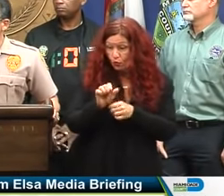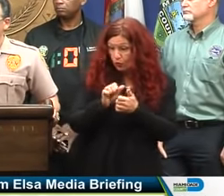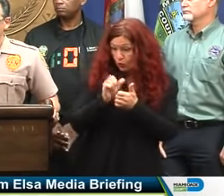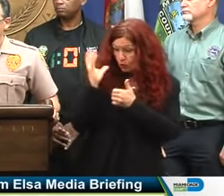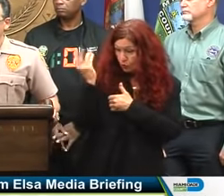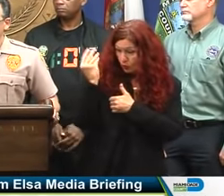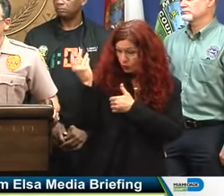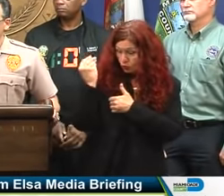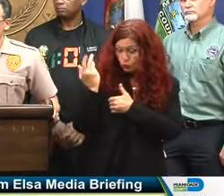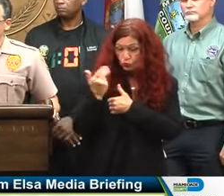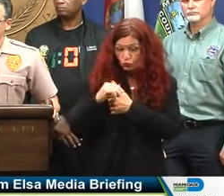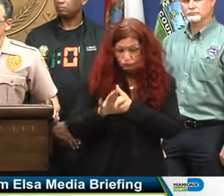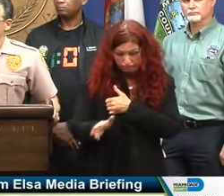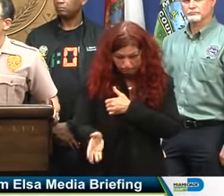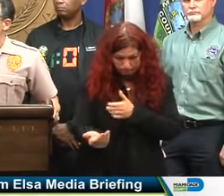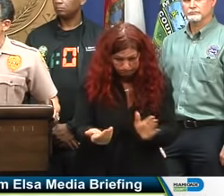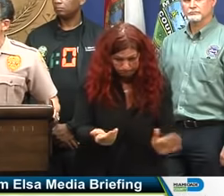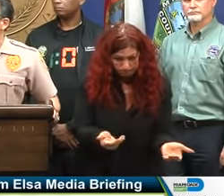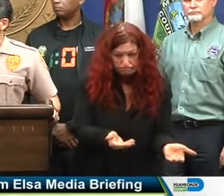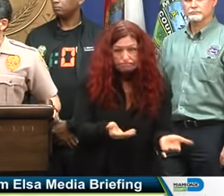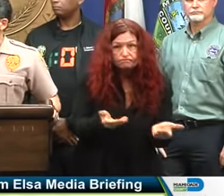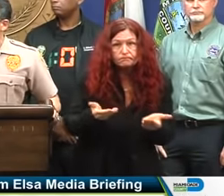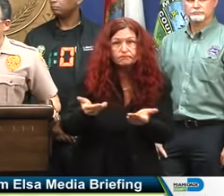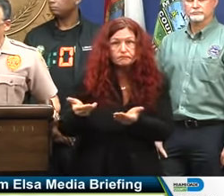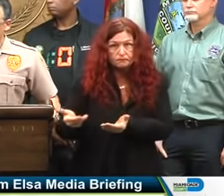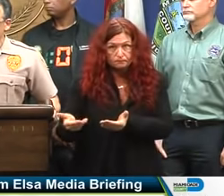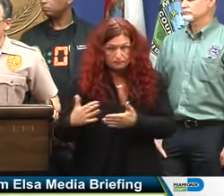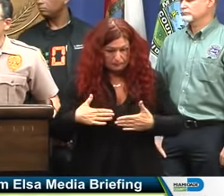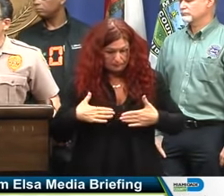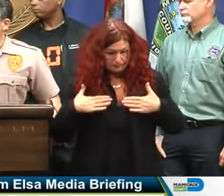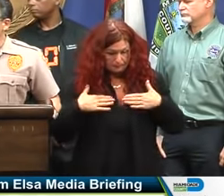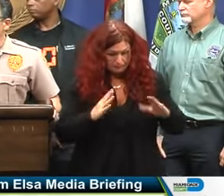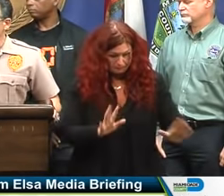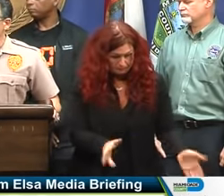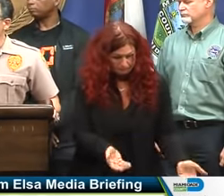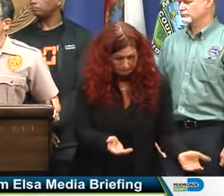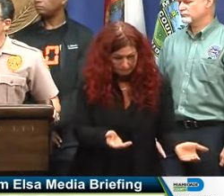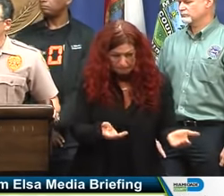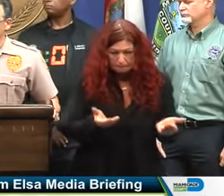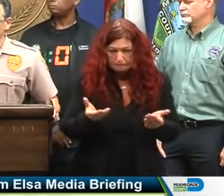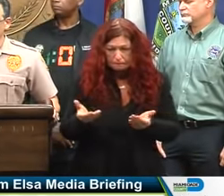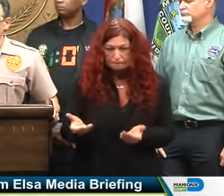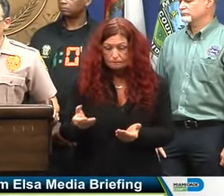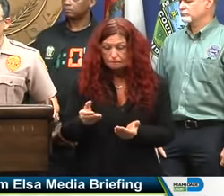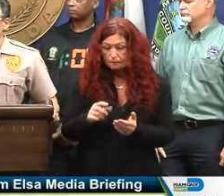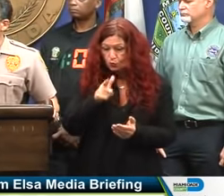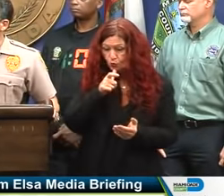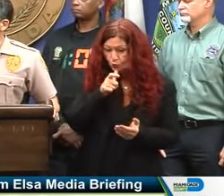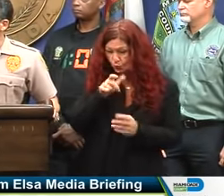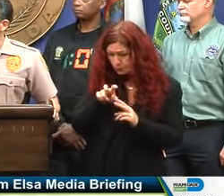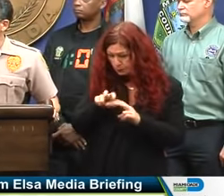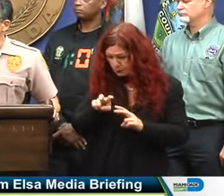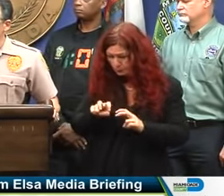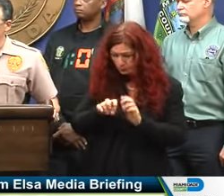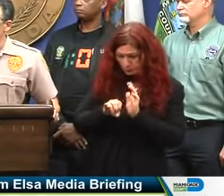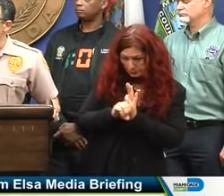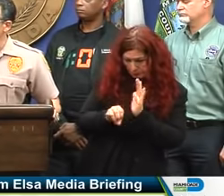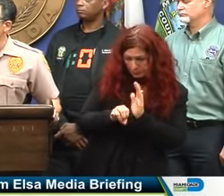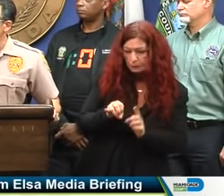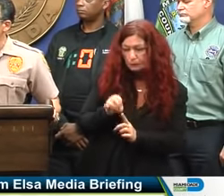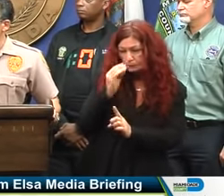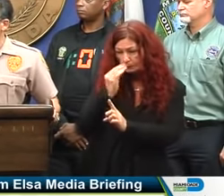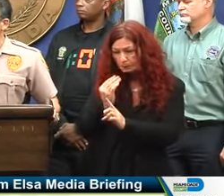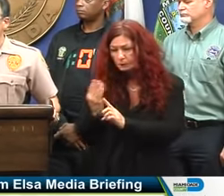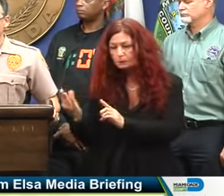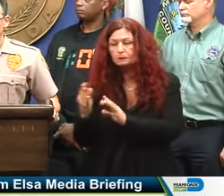notifications. As this moves forward, we'll have those linear investigations, and we'll be working under the scope of our state attorney,